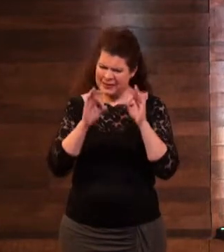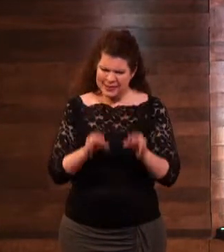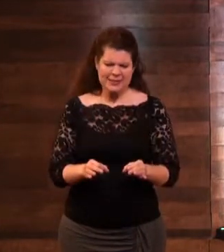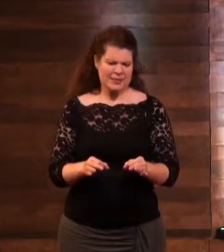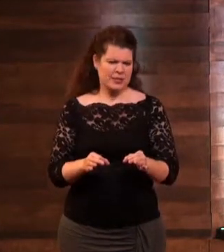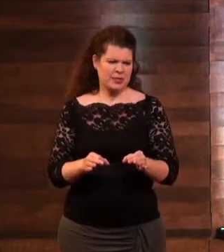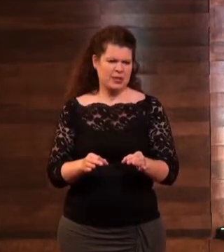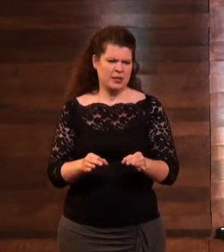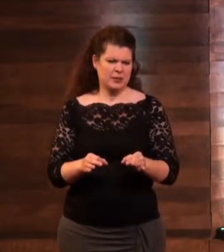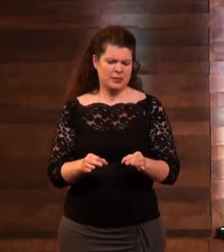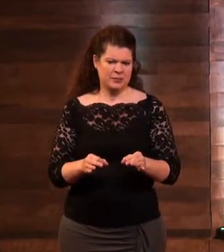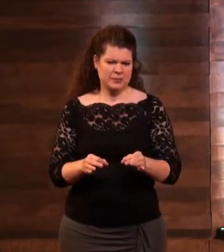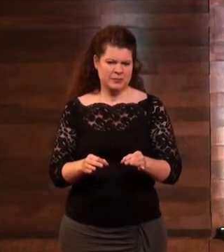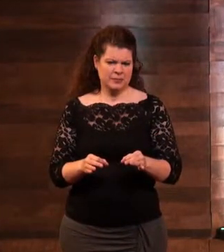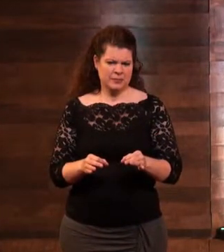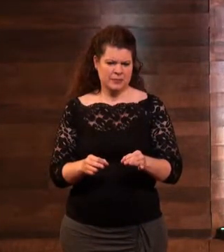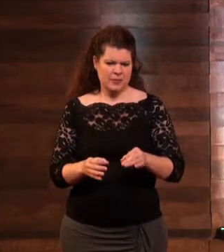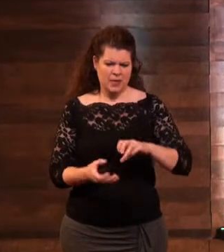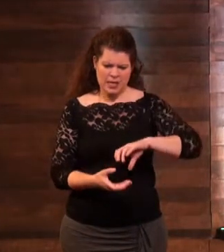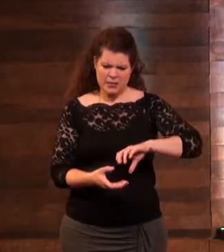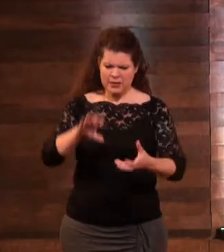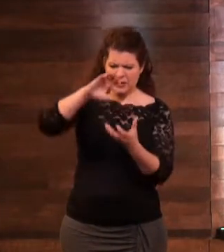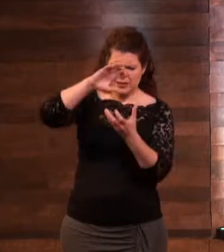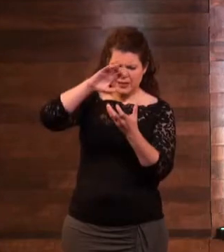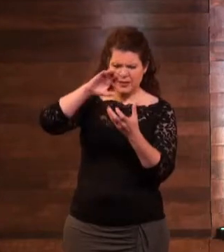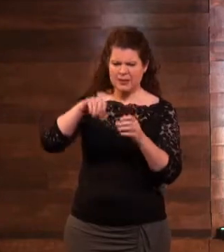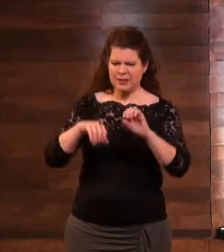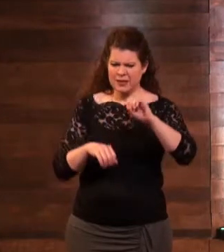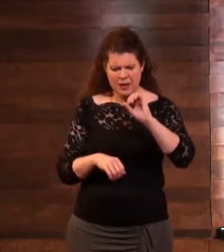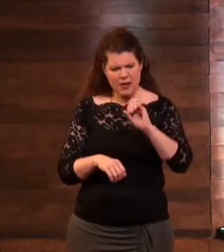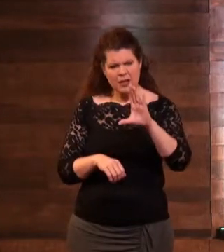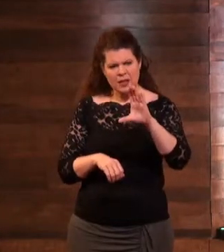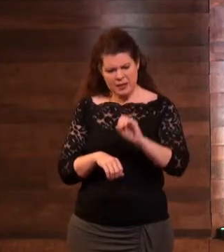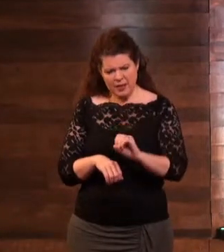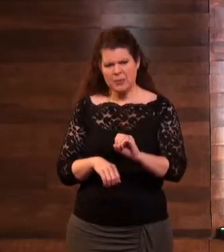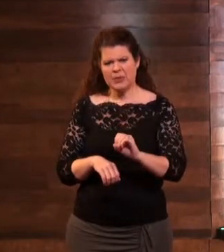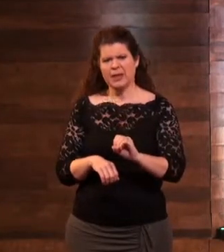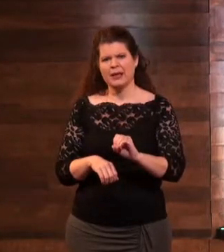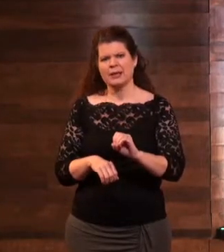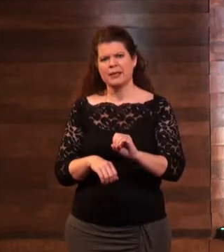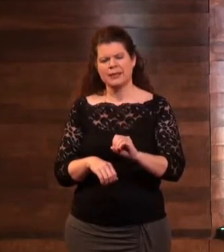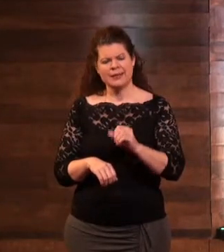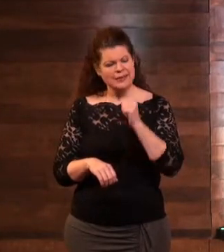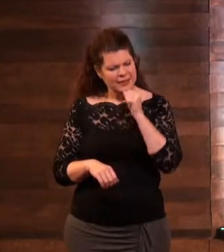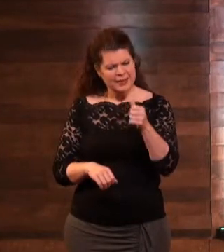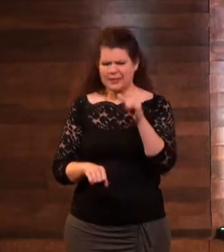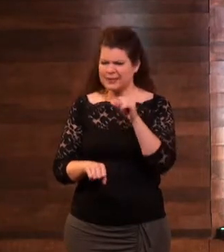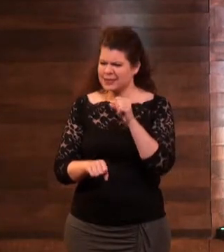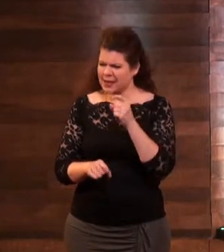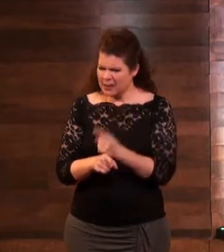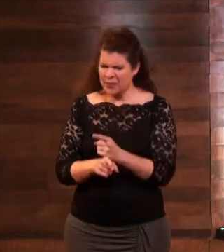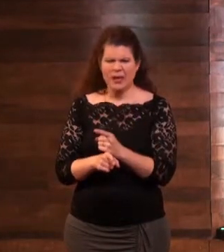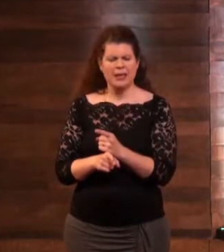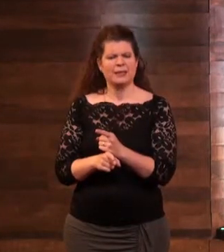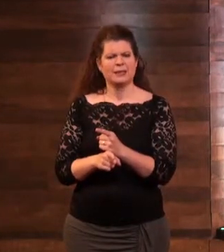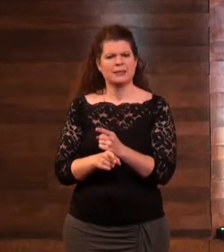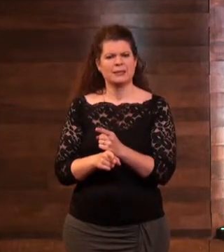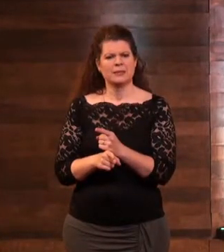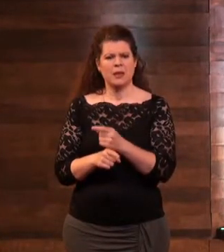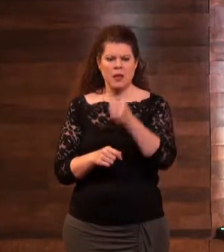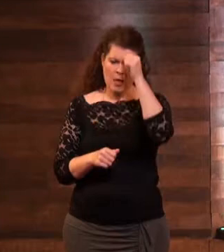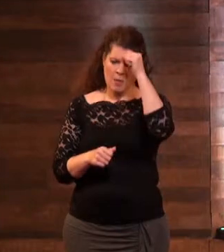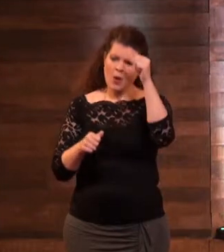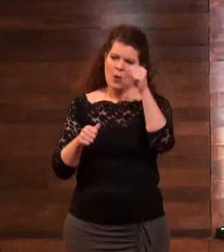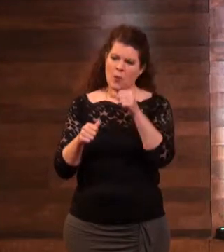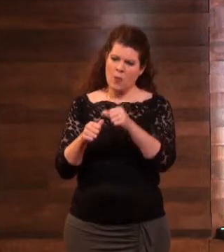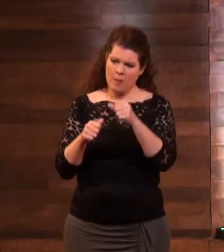That's ruining the company. We're all going to be out of work. It's not right. But remember the